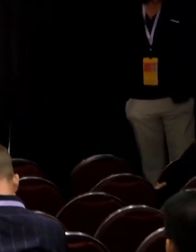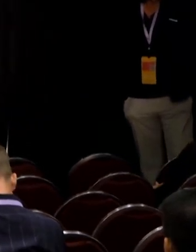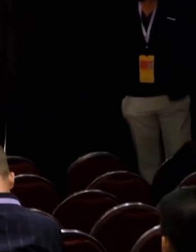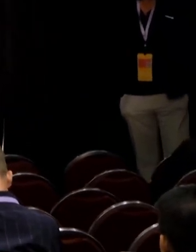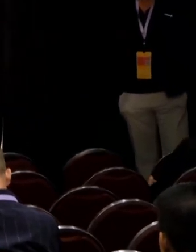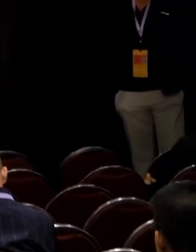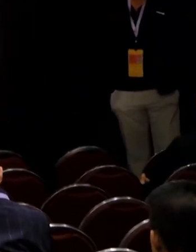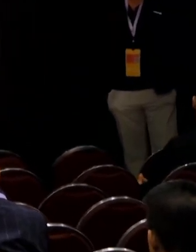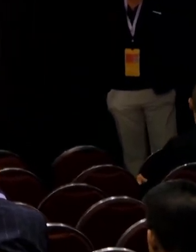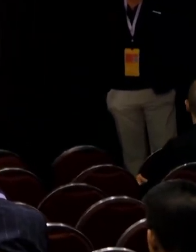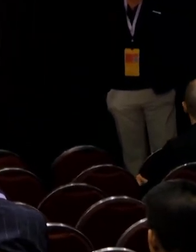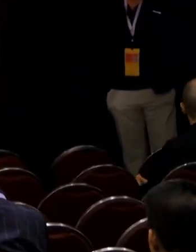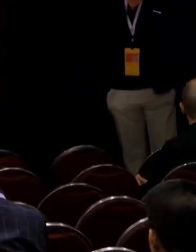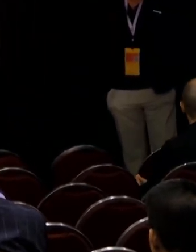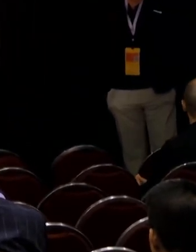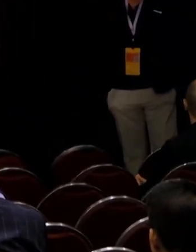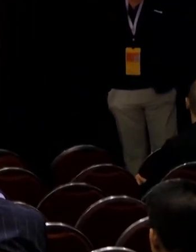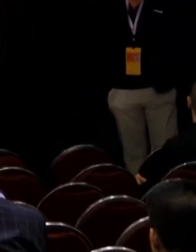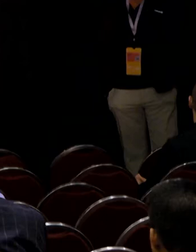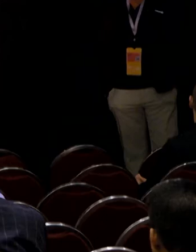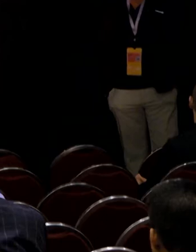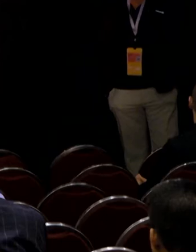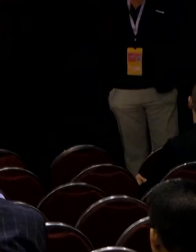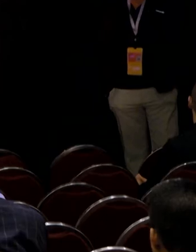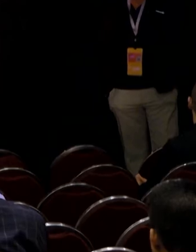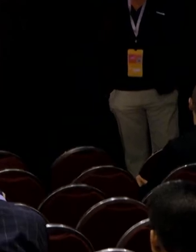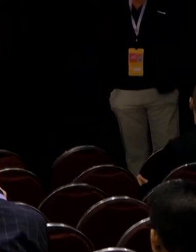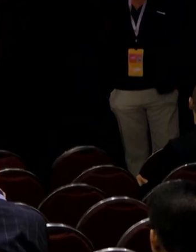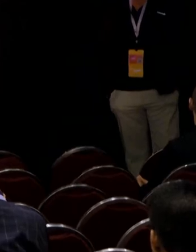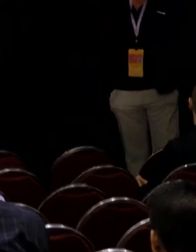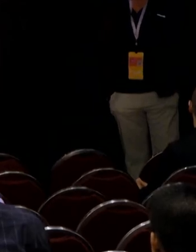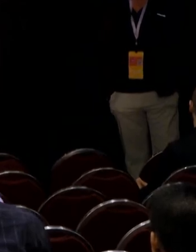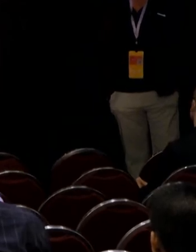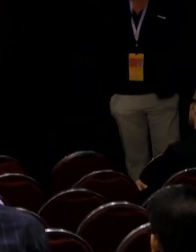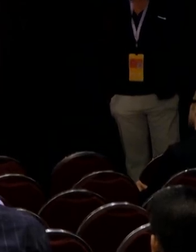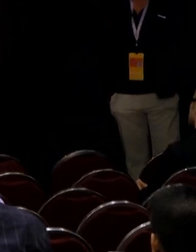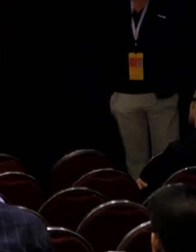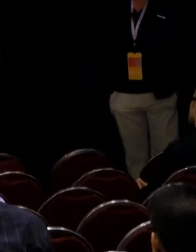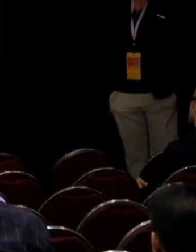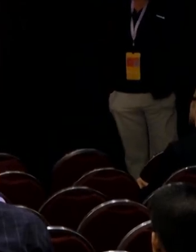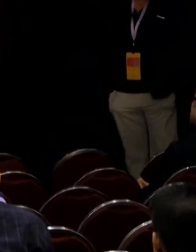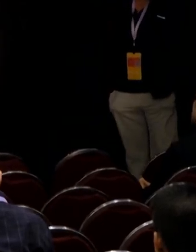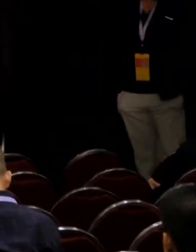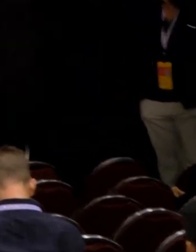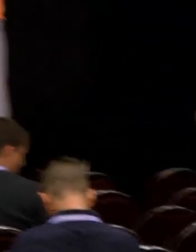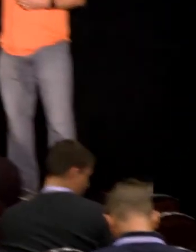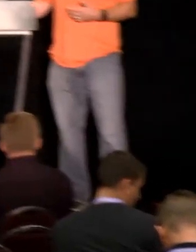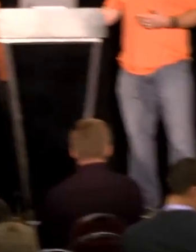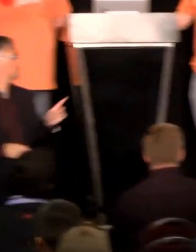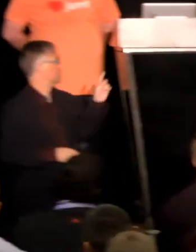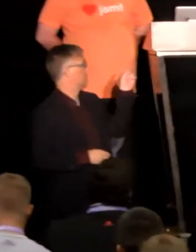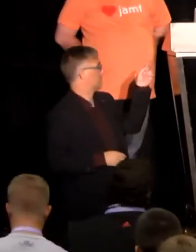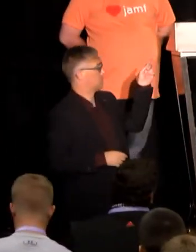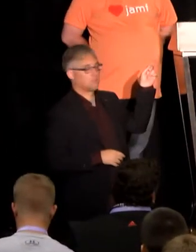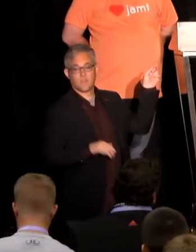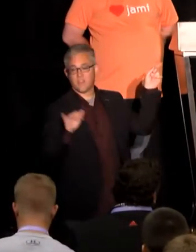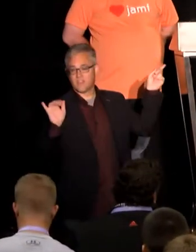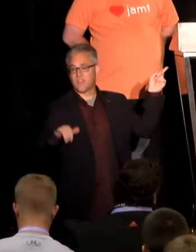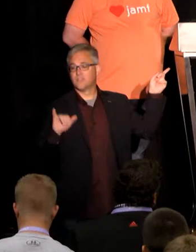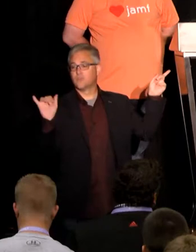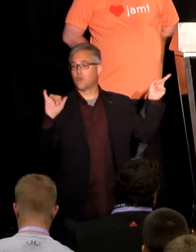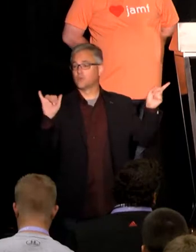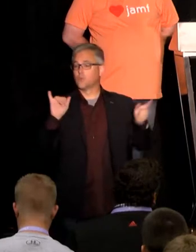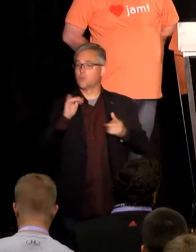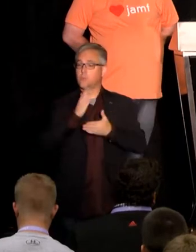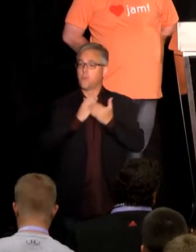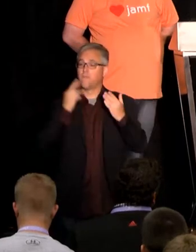down to basically turn in that device. Okay. And that's also part of the reason why